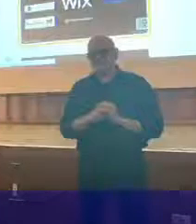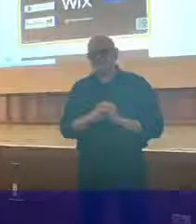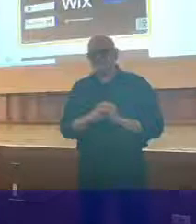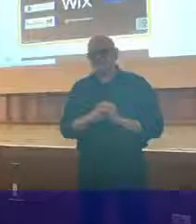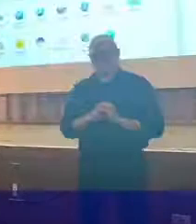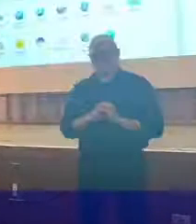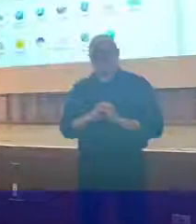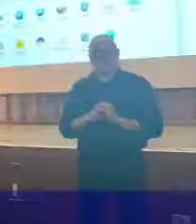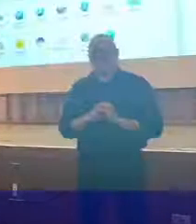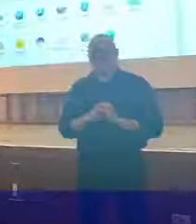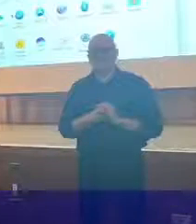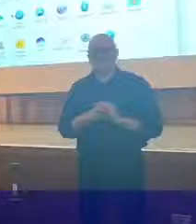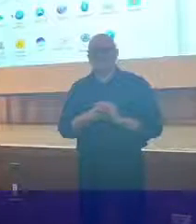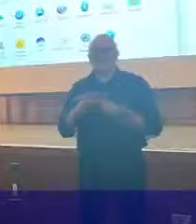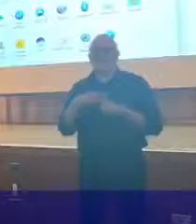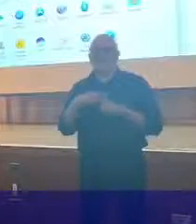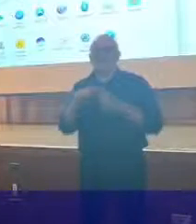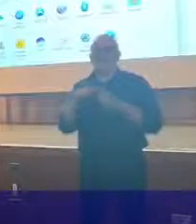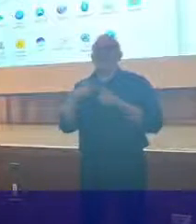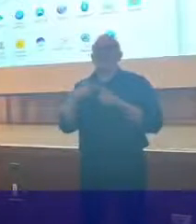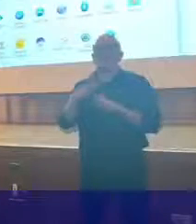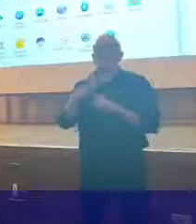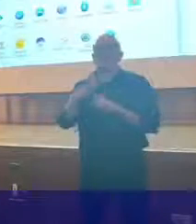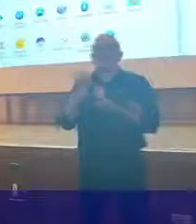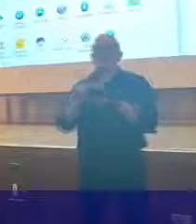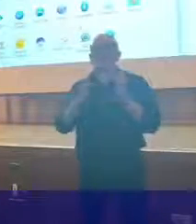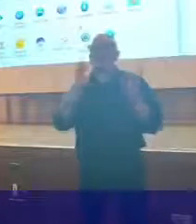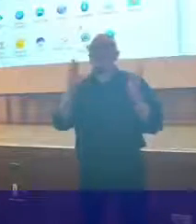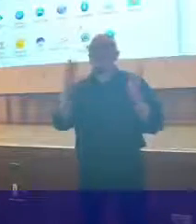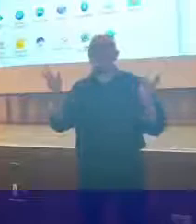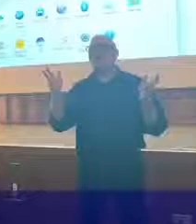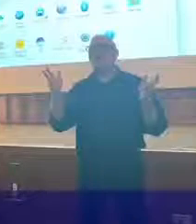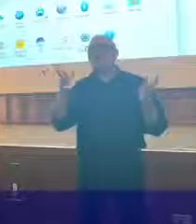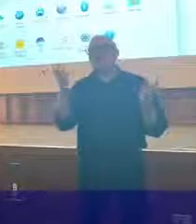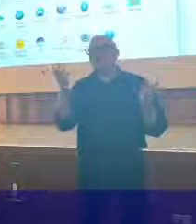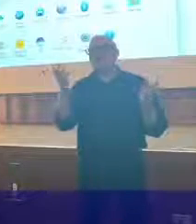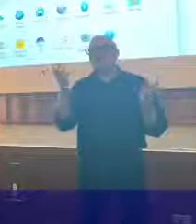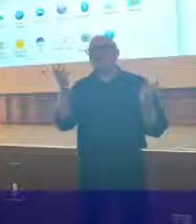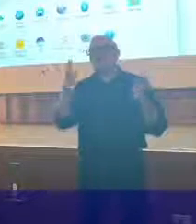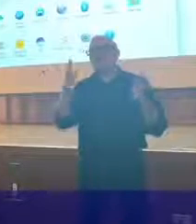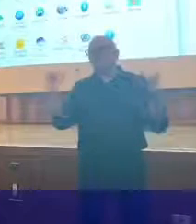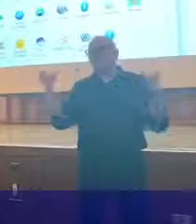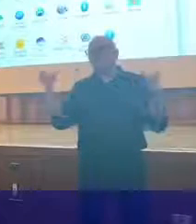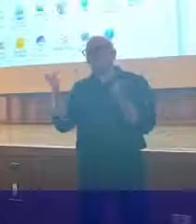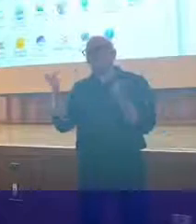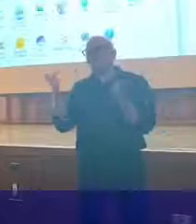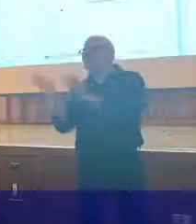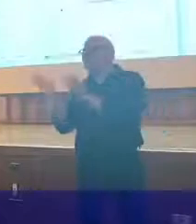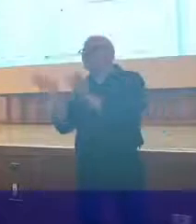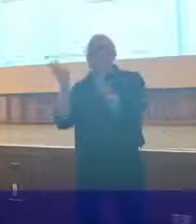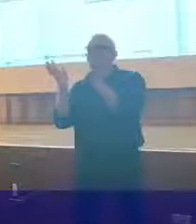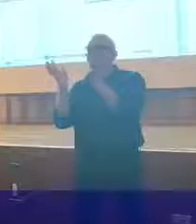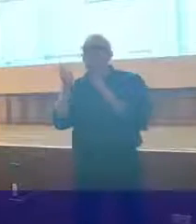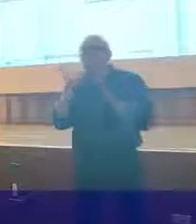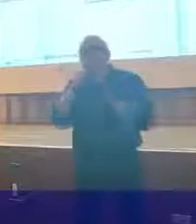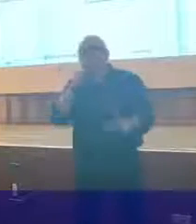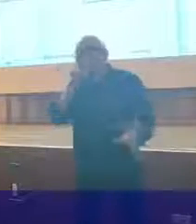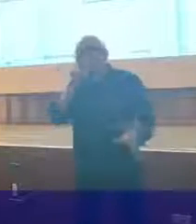big sign. All right, who cares about this? Without further ado, we'll start